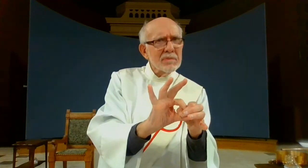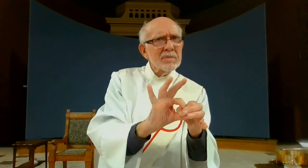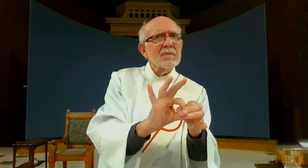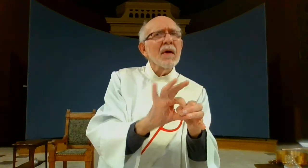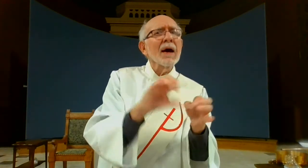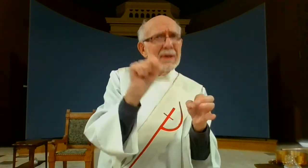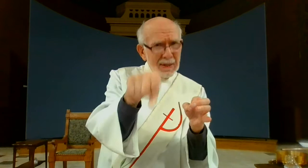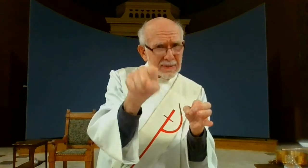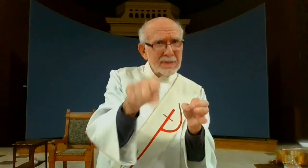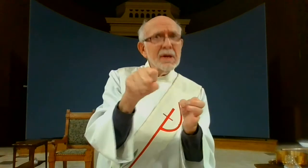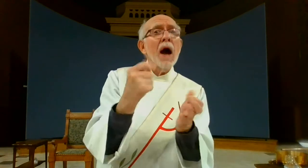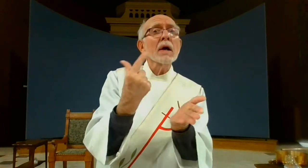Yes.